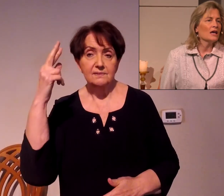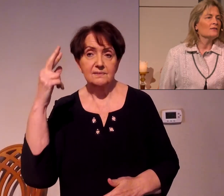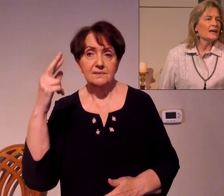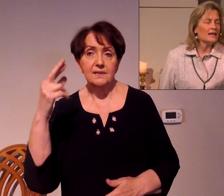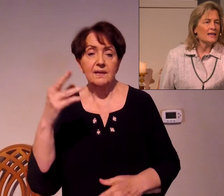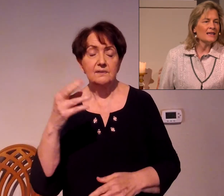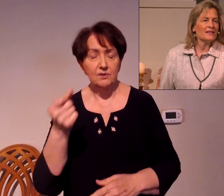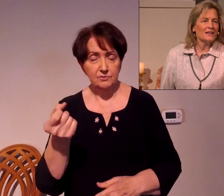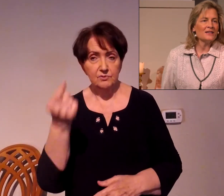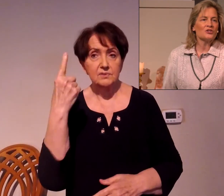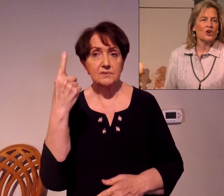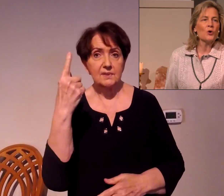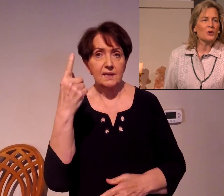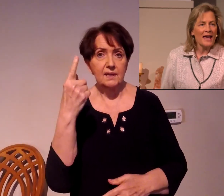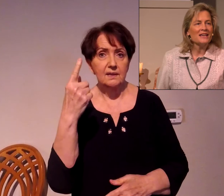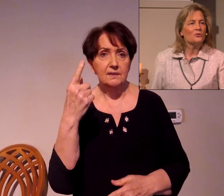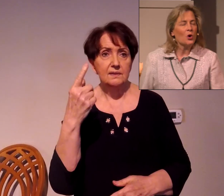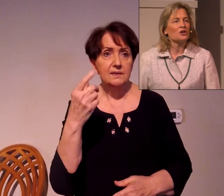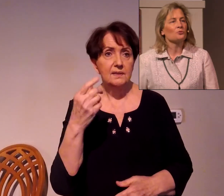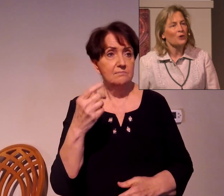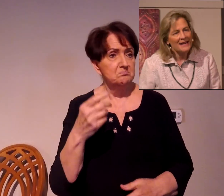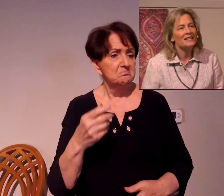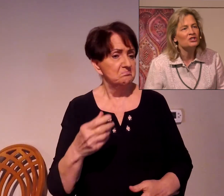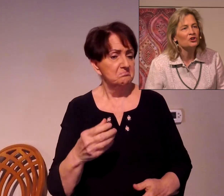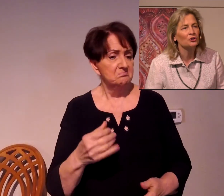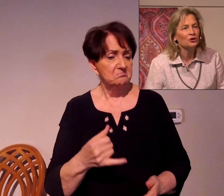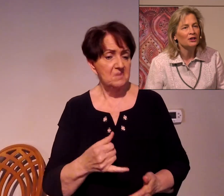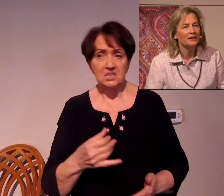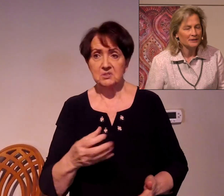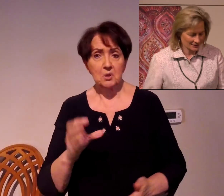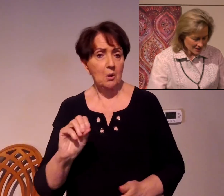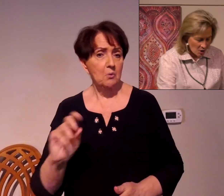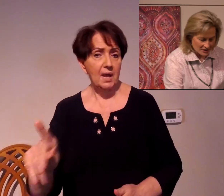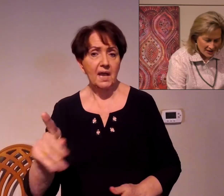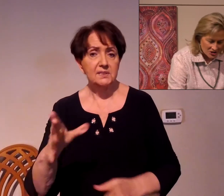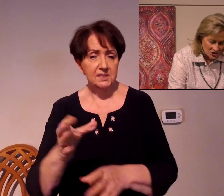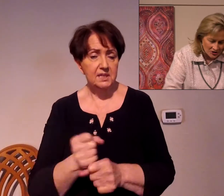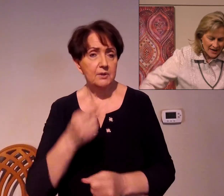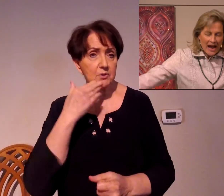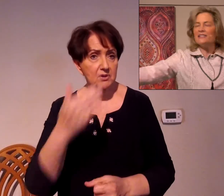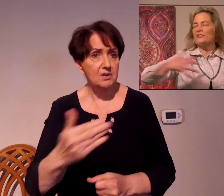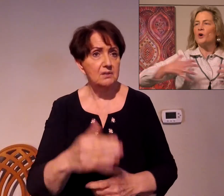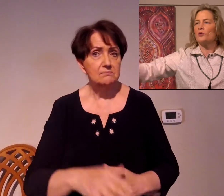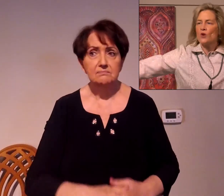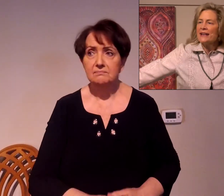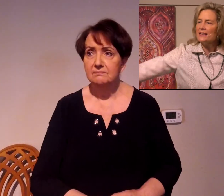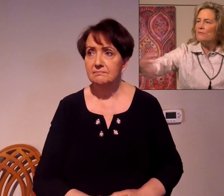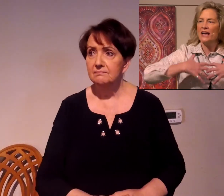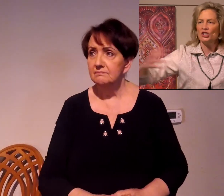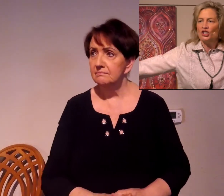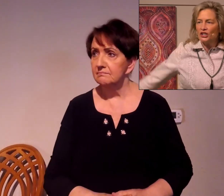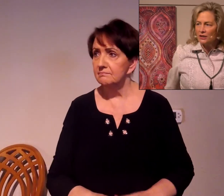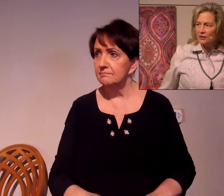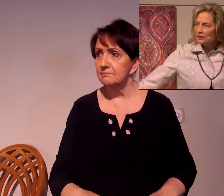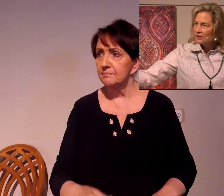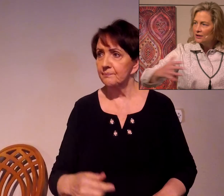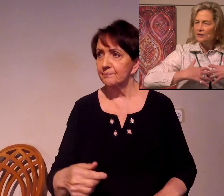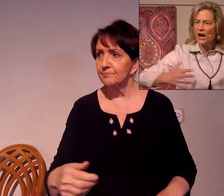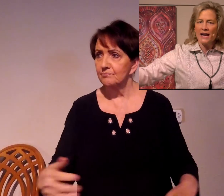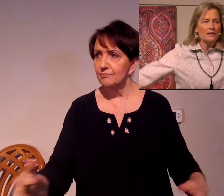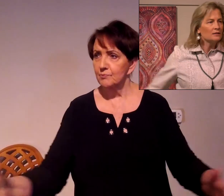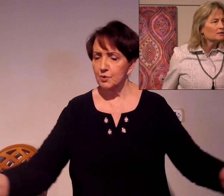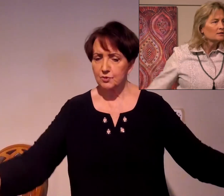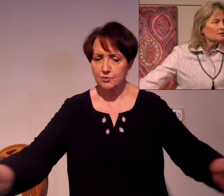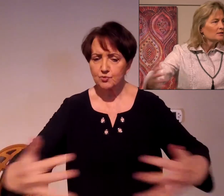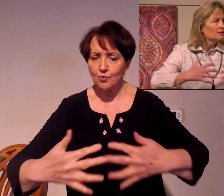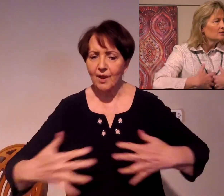get that it is okay to want to rake in your good. Come on, let's start that. I just want to rake in my good,